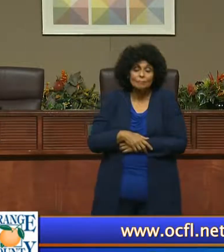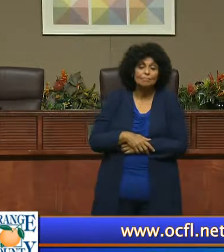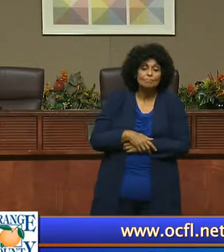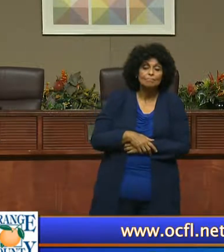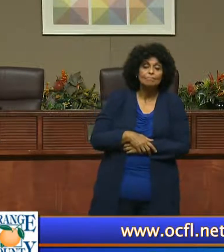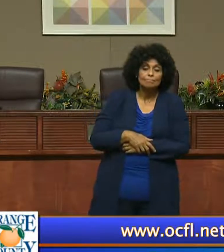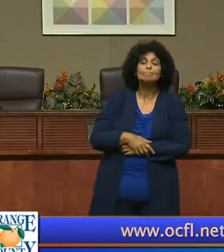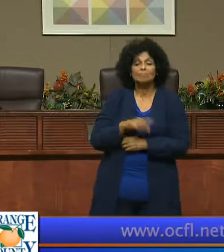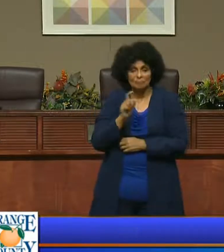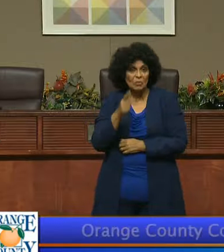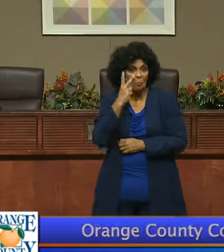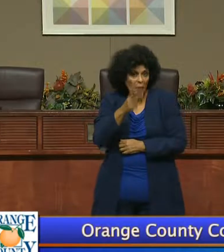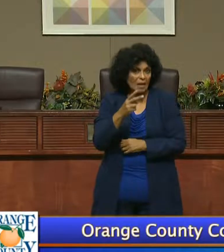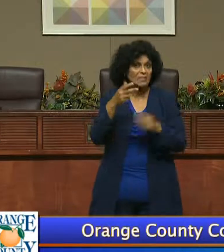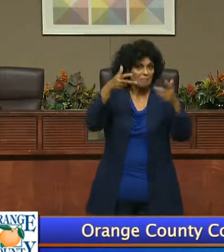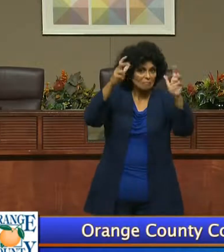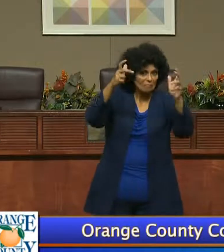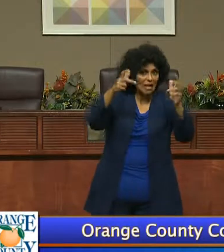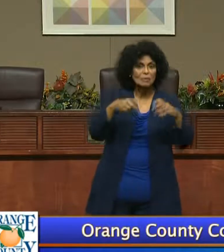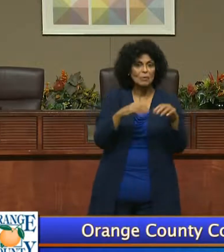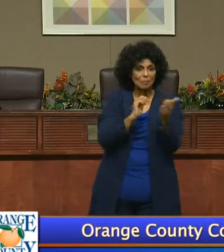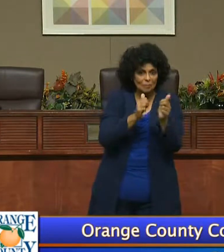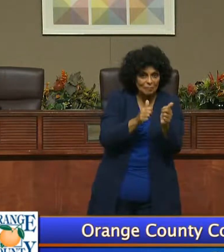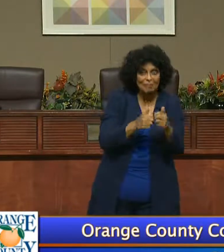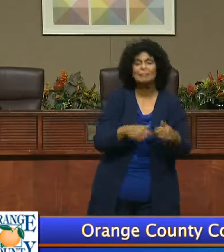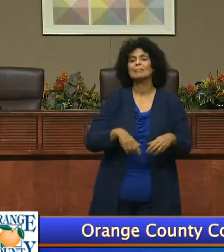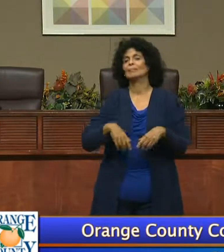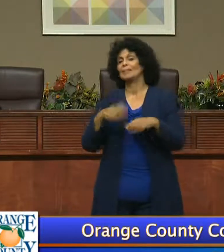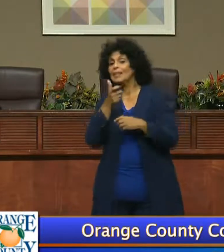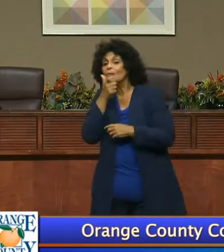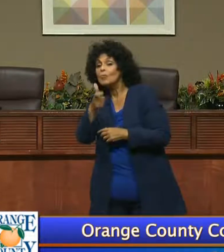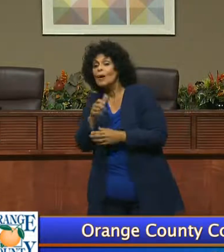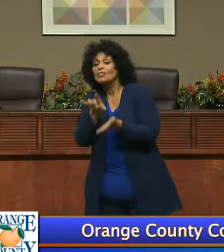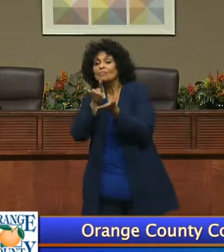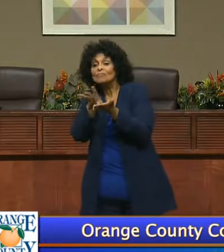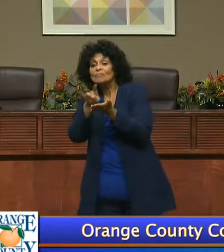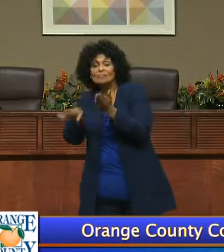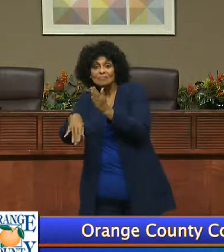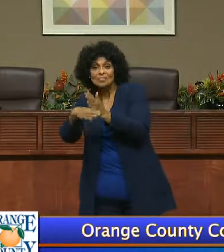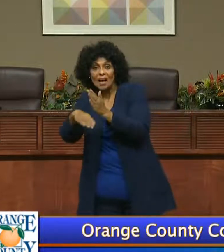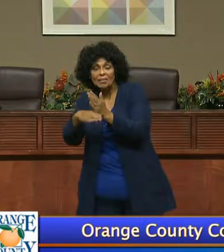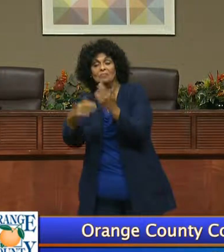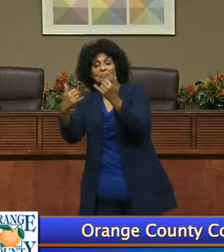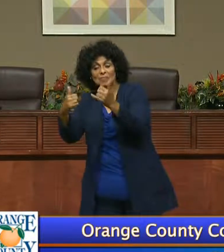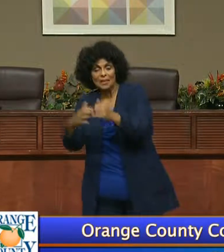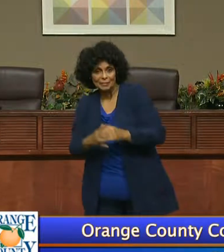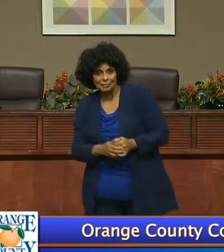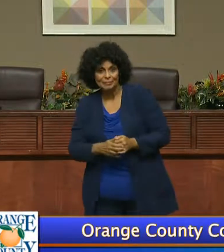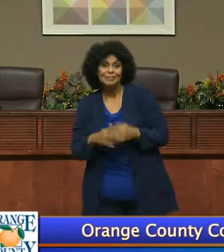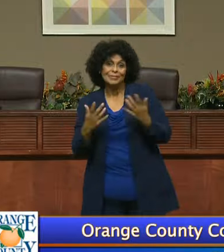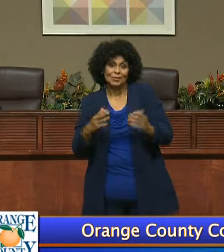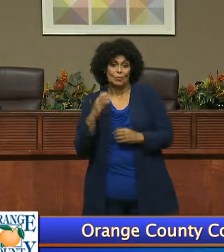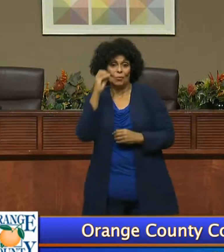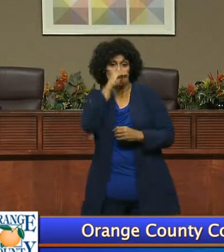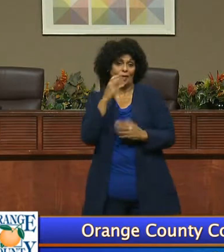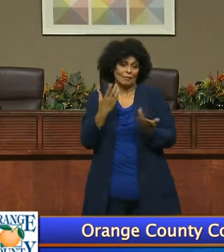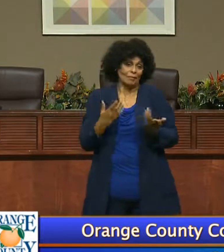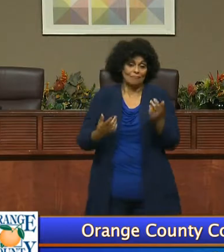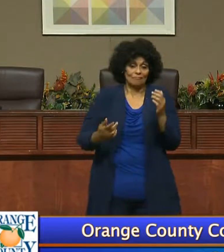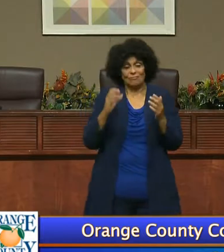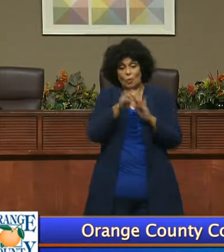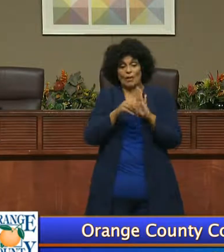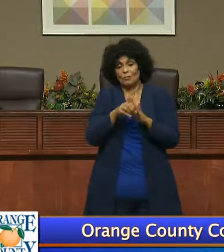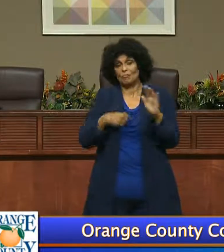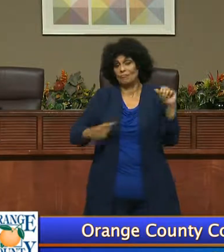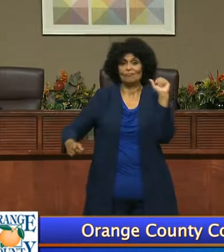players re-engage, and Orlando will be on Front Street for that. So I think, Mayor Dyer, that's